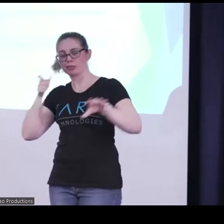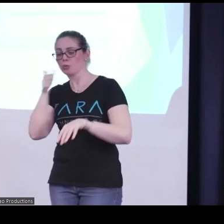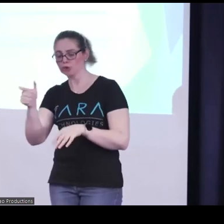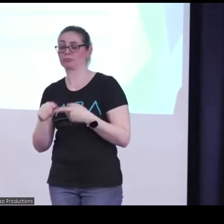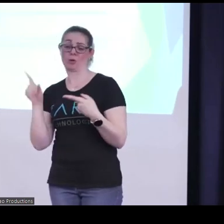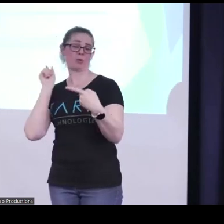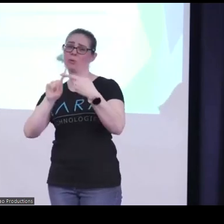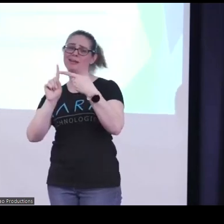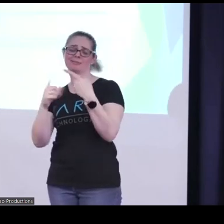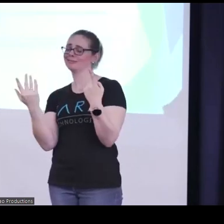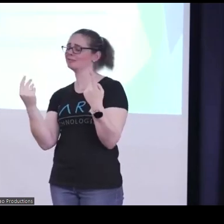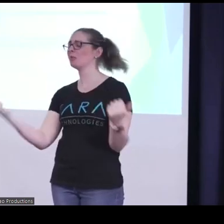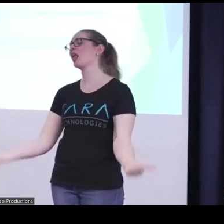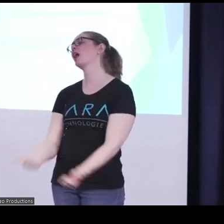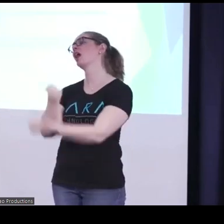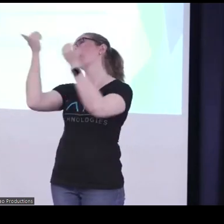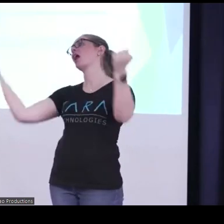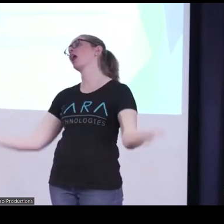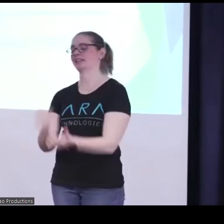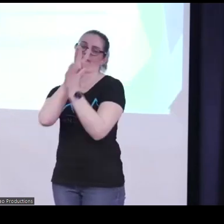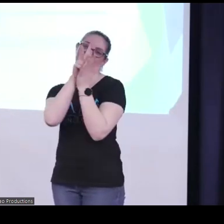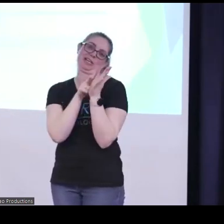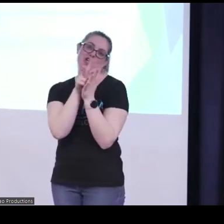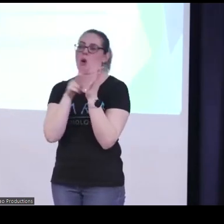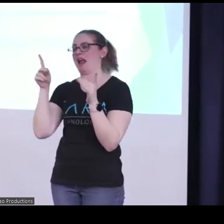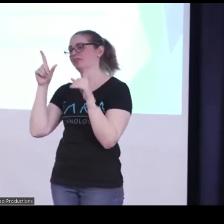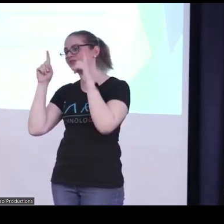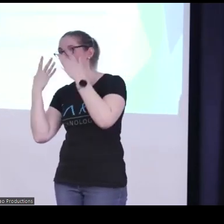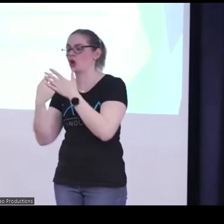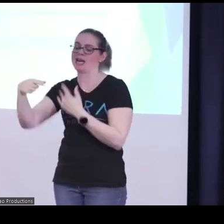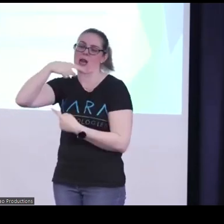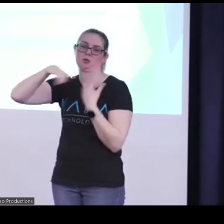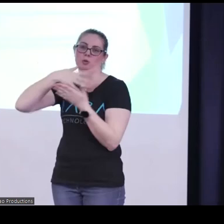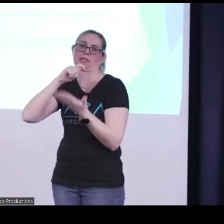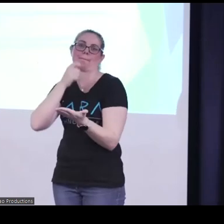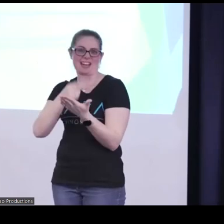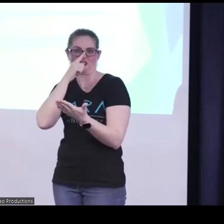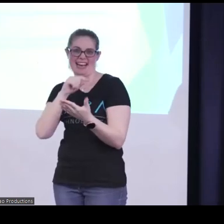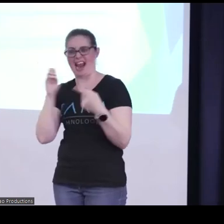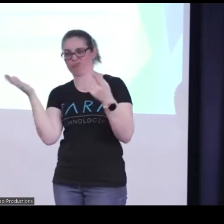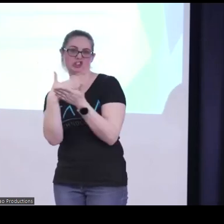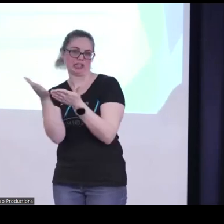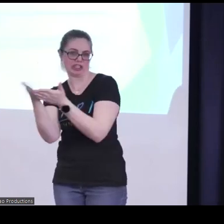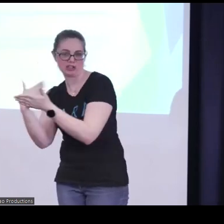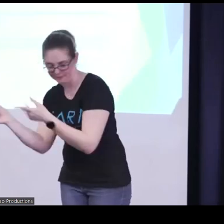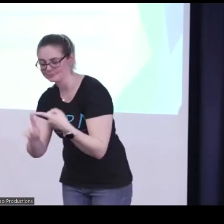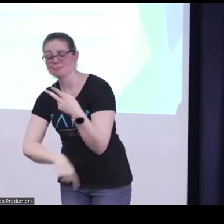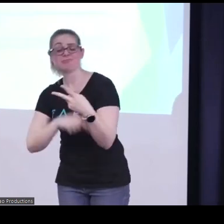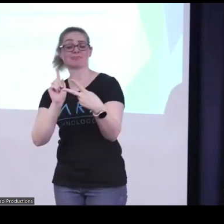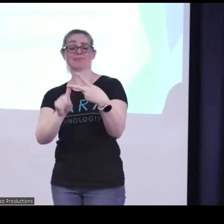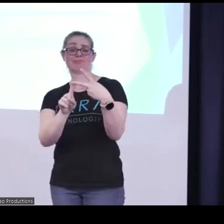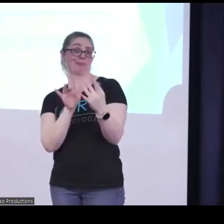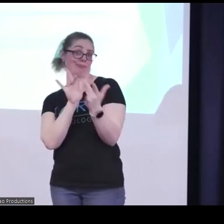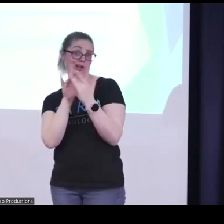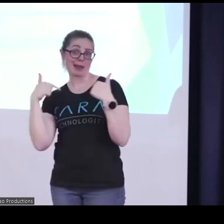How can organizations help to spread the word? Well, first of all, there are plenty of videos and photos on our social